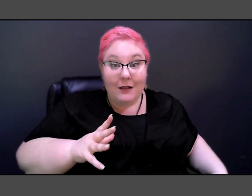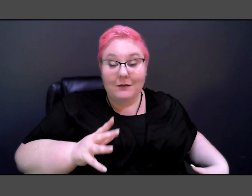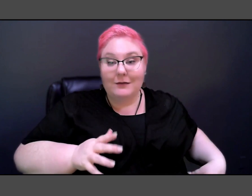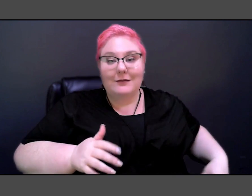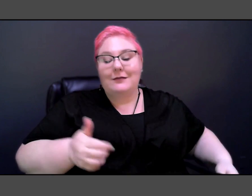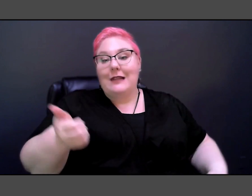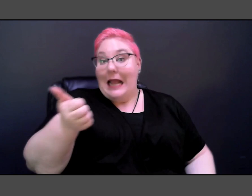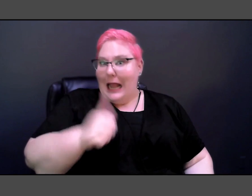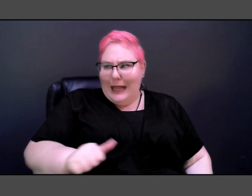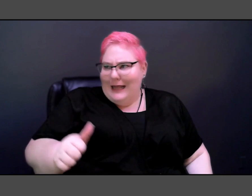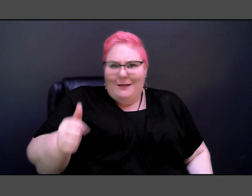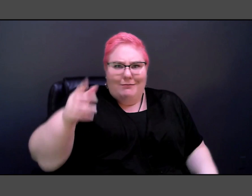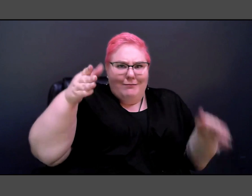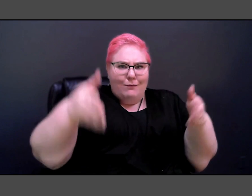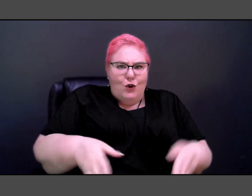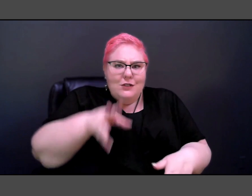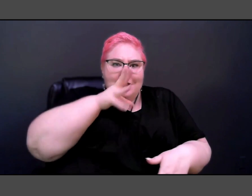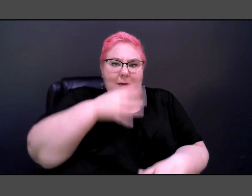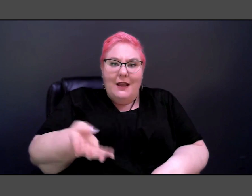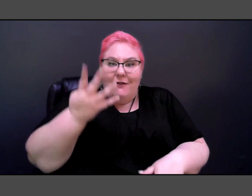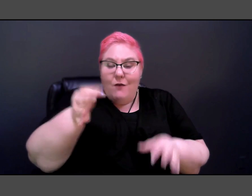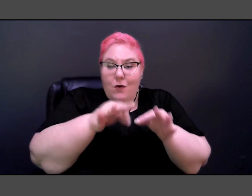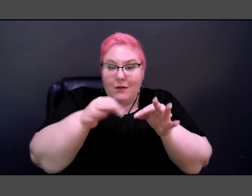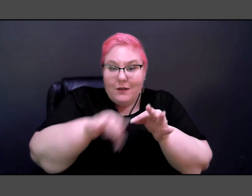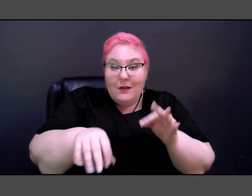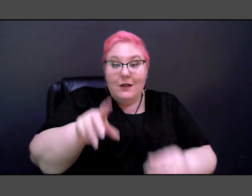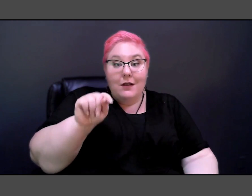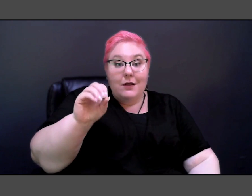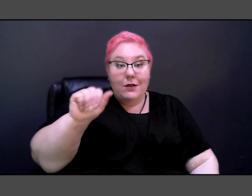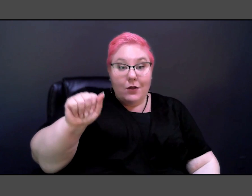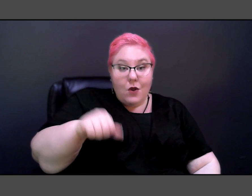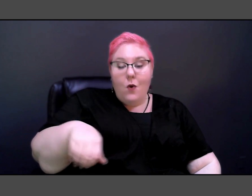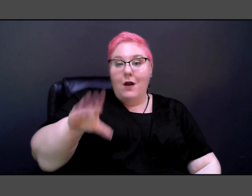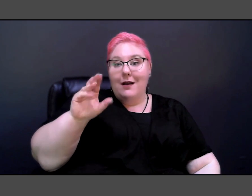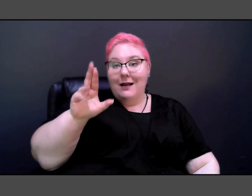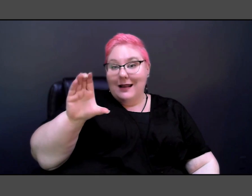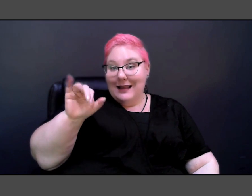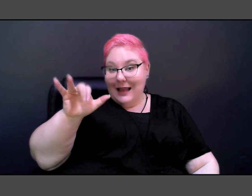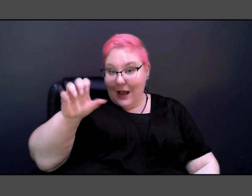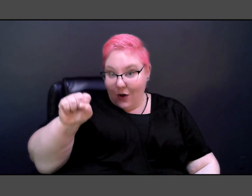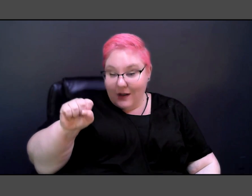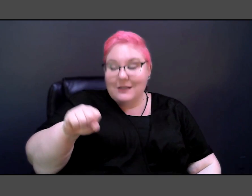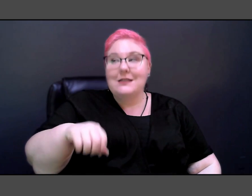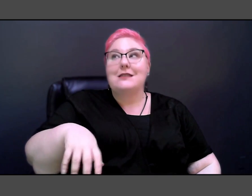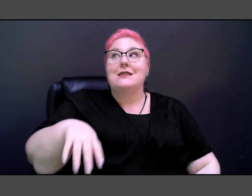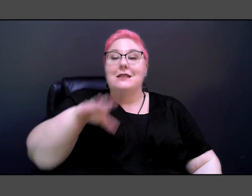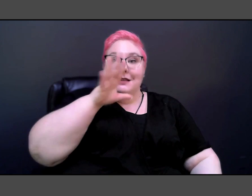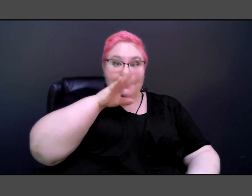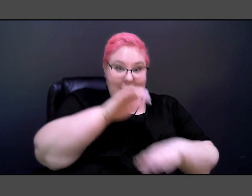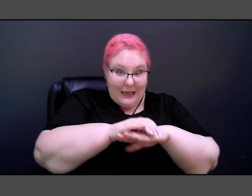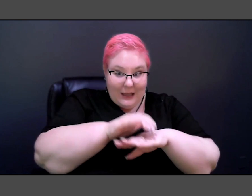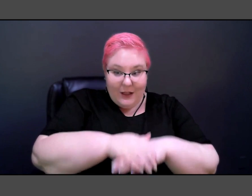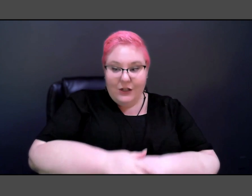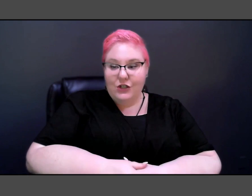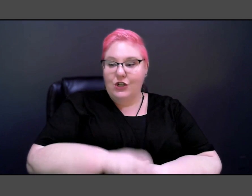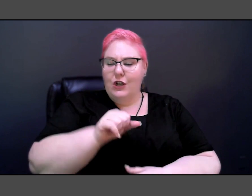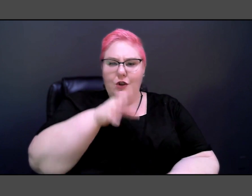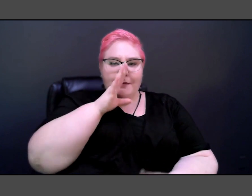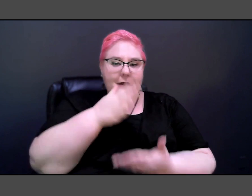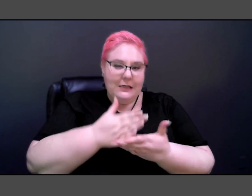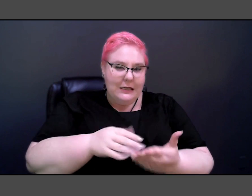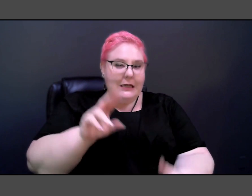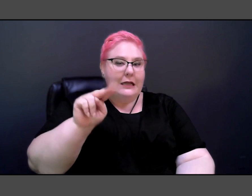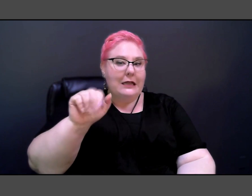languages. Toa from Jemez, Karis, he spoke my grandmother's language. He spoke English. He could speak some Navajo, and he